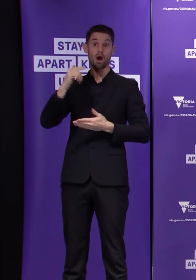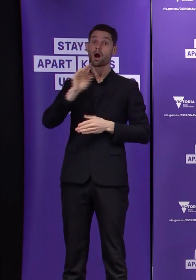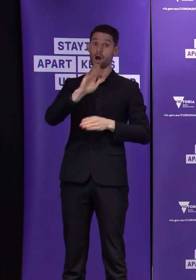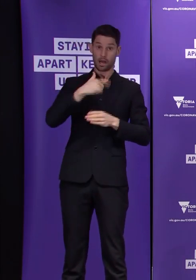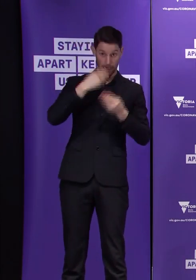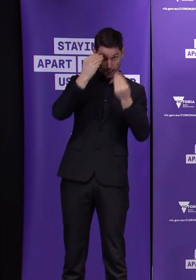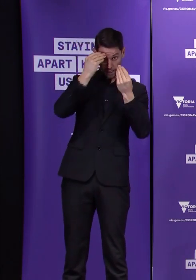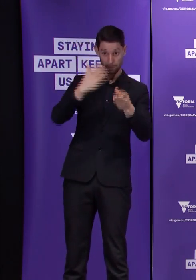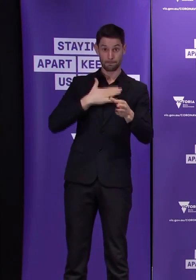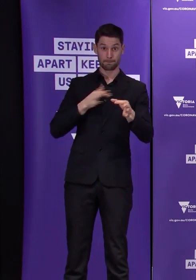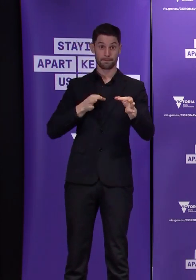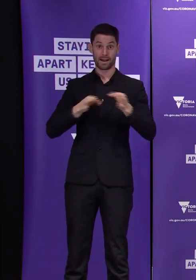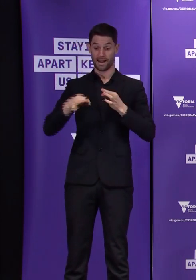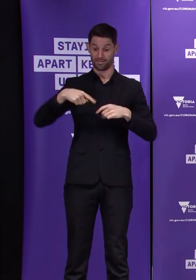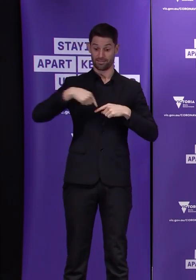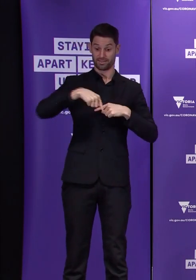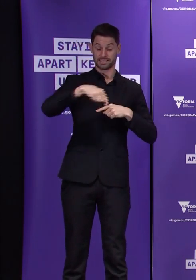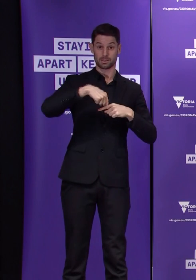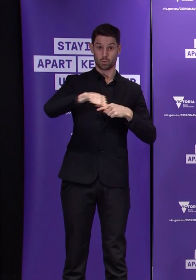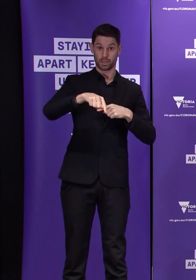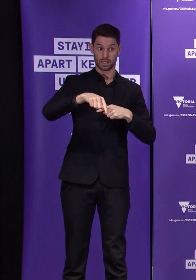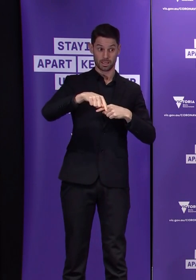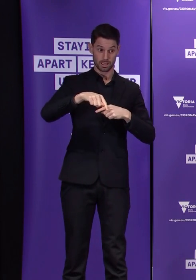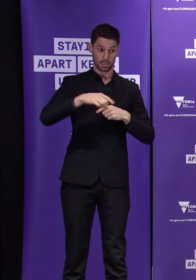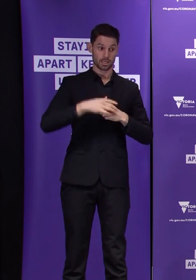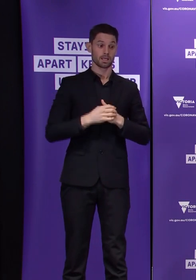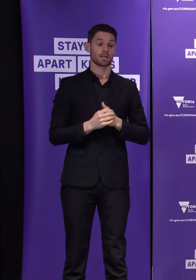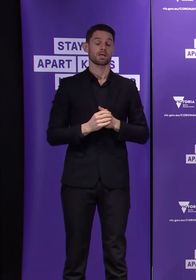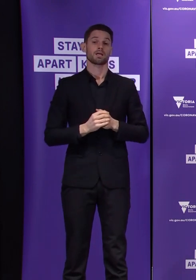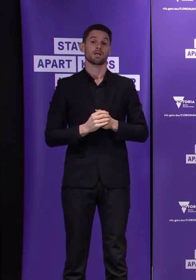week, a list I'm certain to add to.